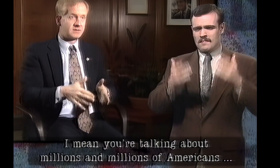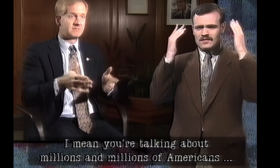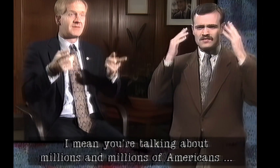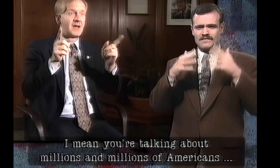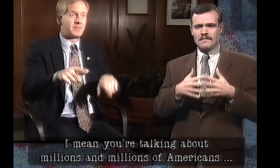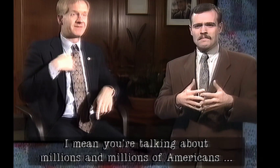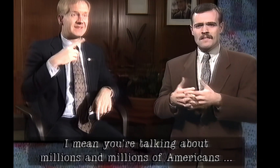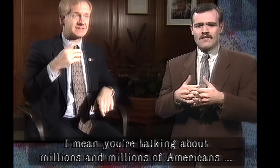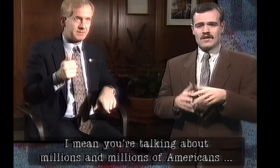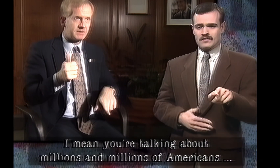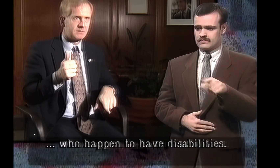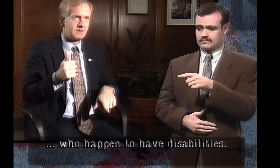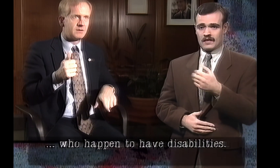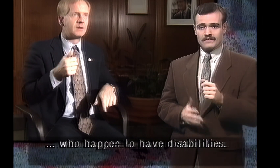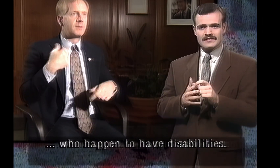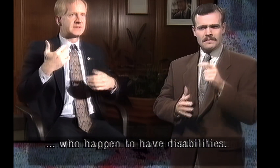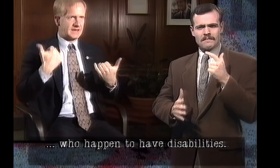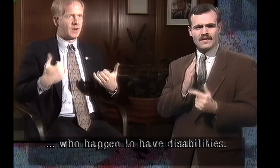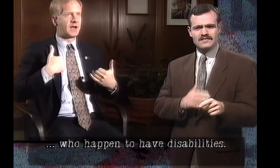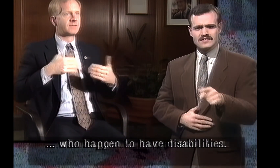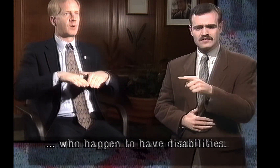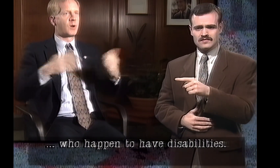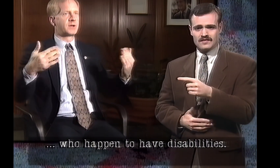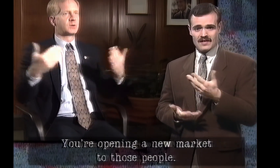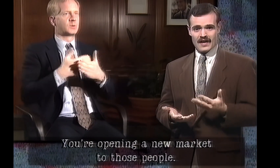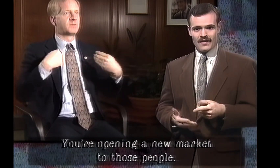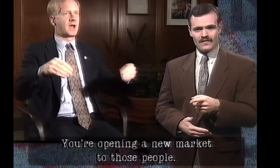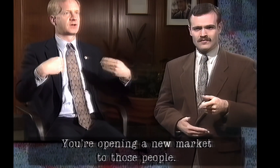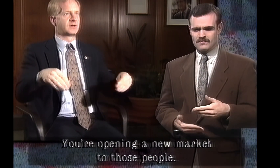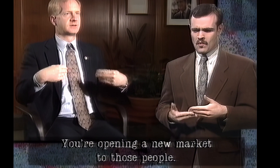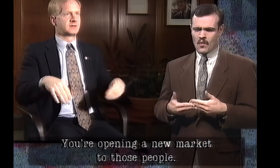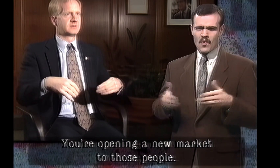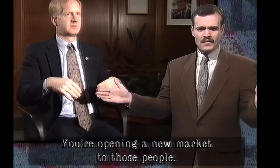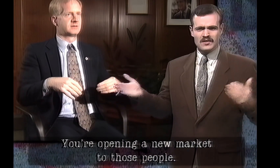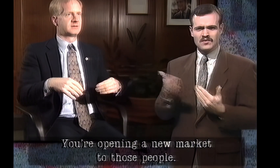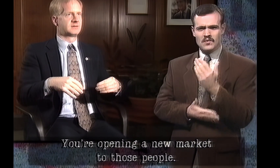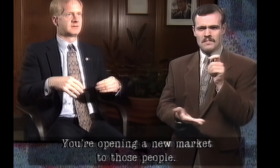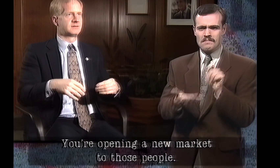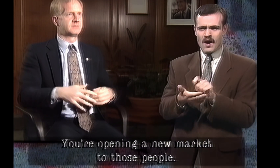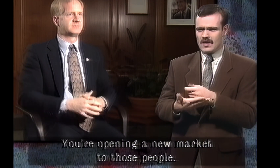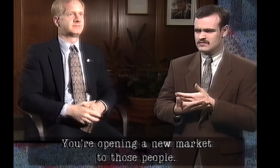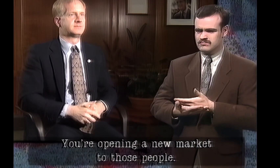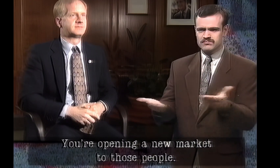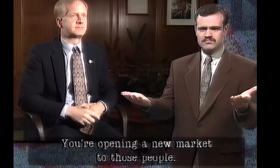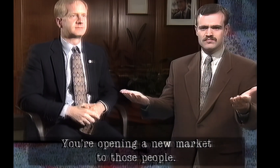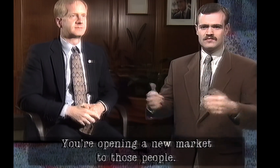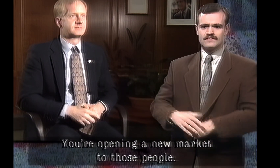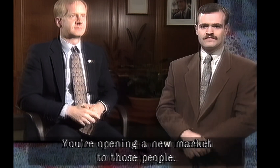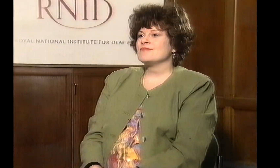and millions of Americans who happen to have disabilities, and now you're opening a new market to those people.